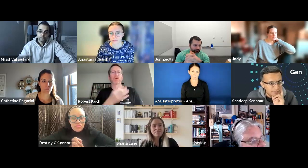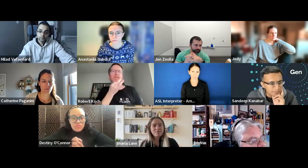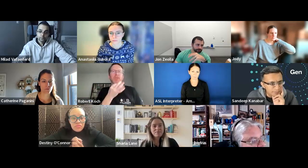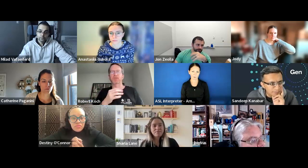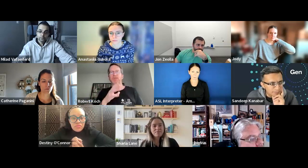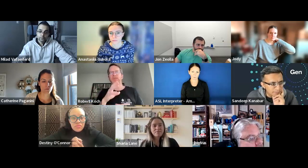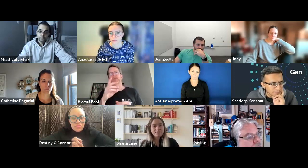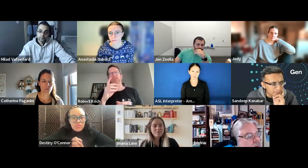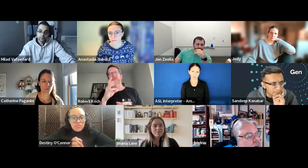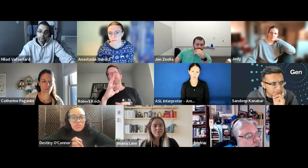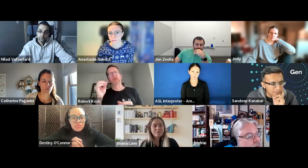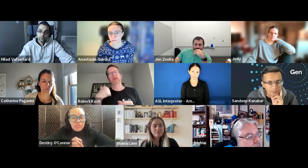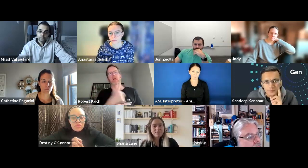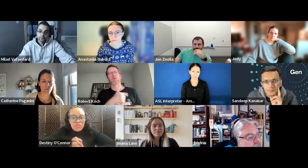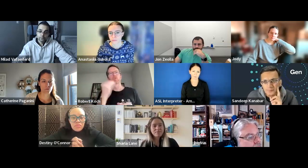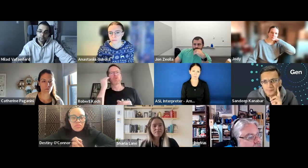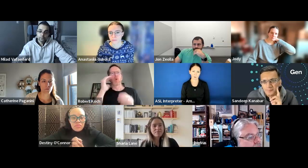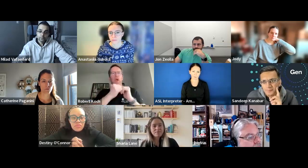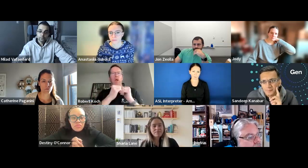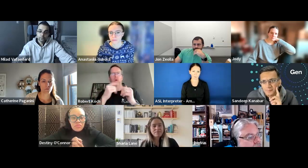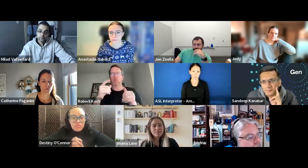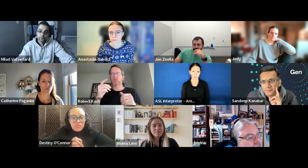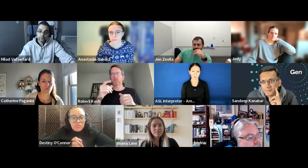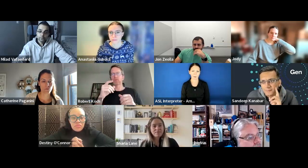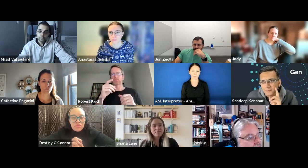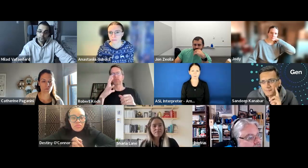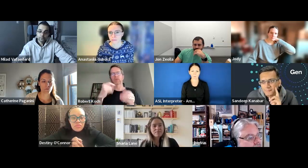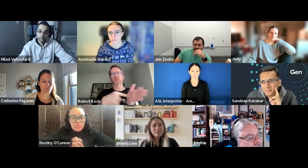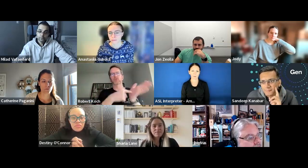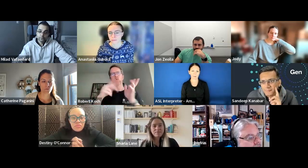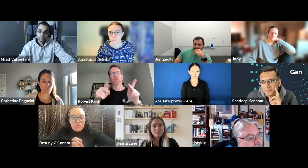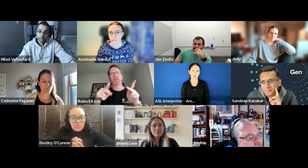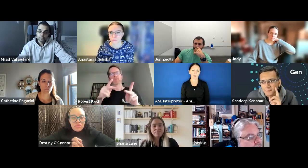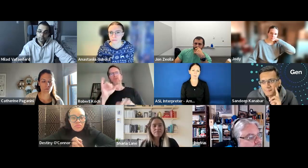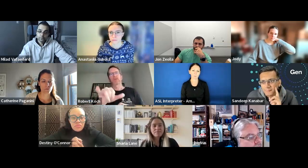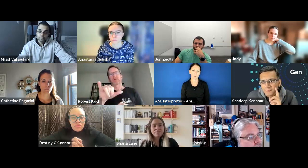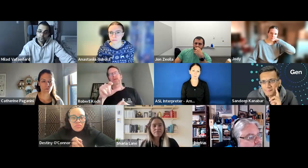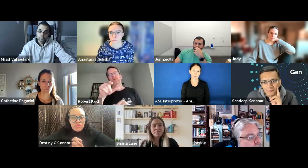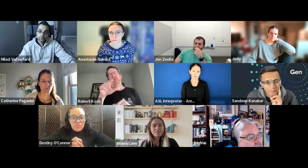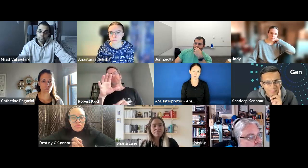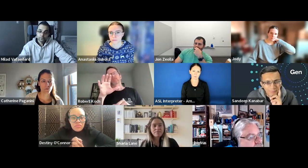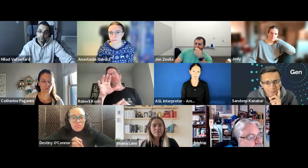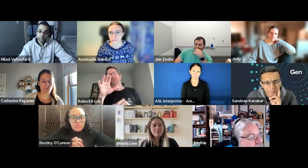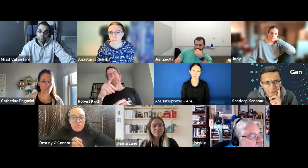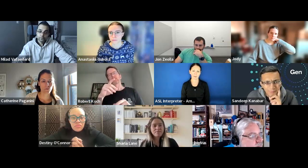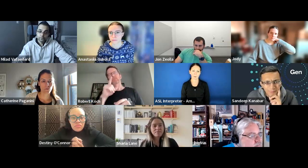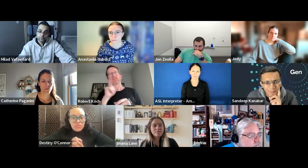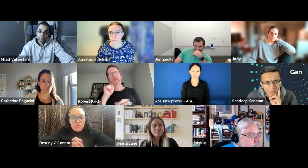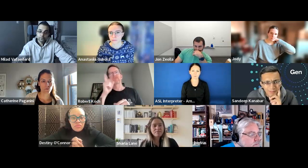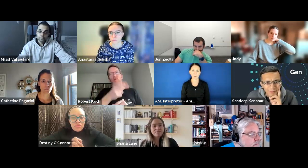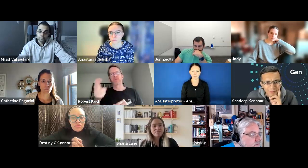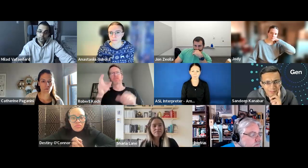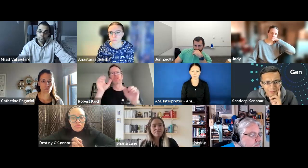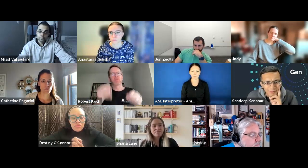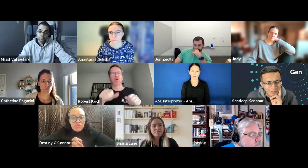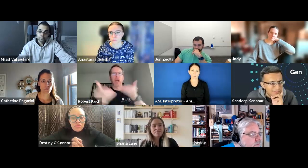word out even farther and share our expertise across the globe. We also kind of then we'll have a better understanding of knowing how to